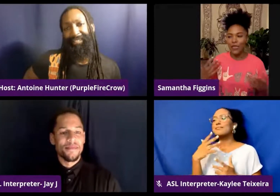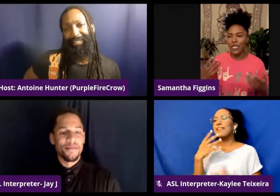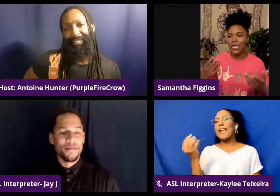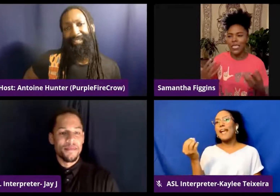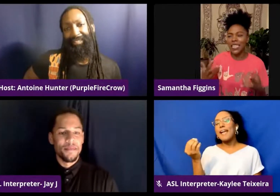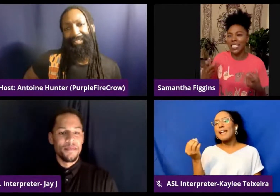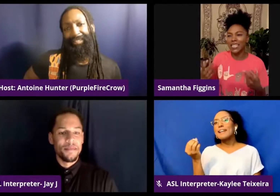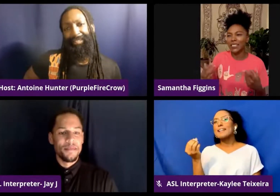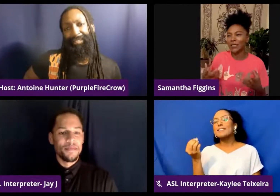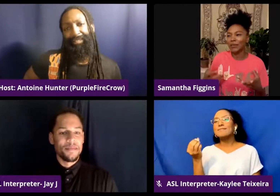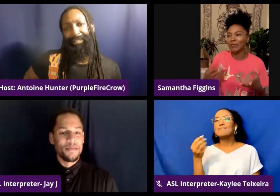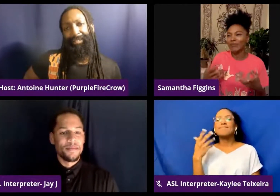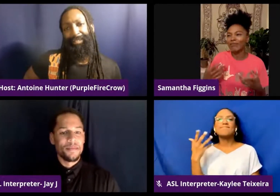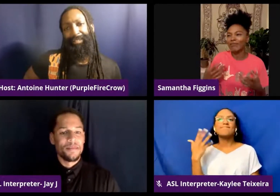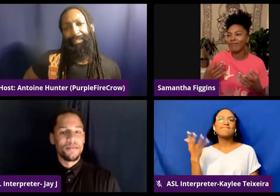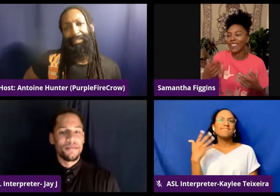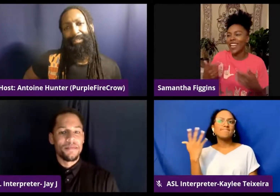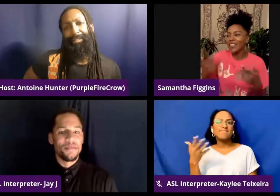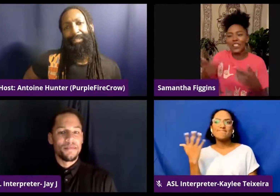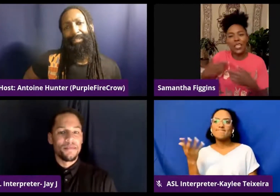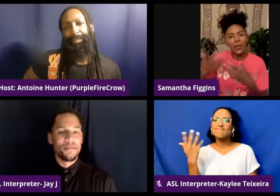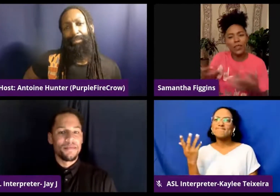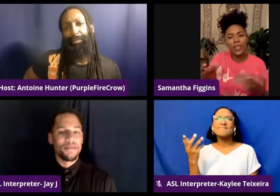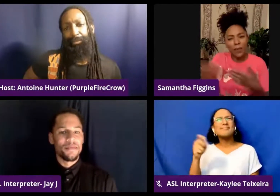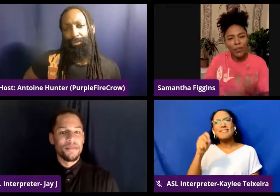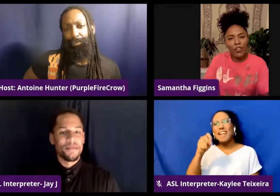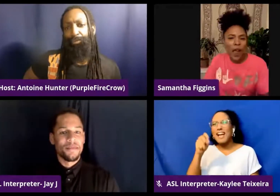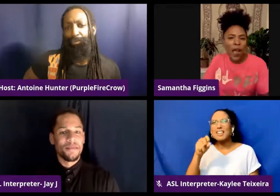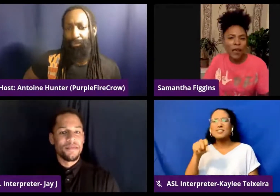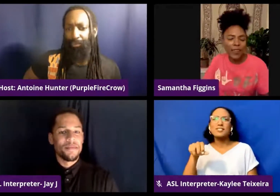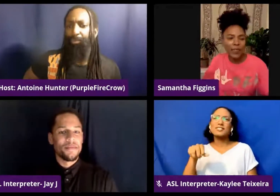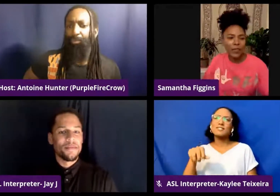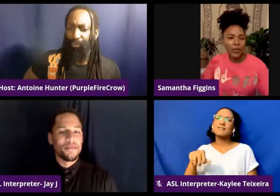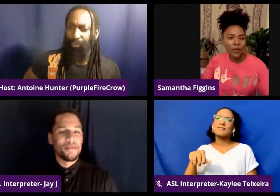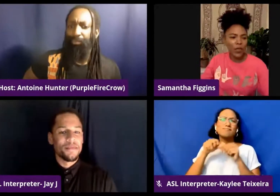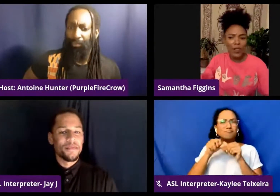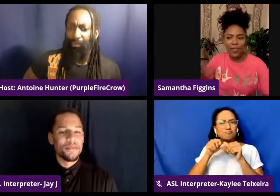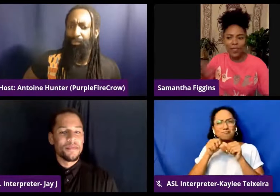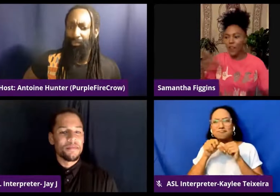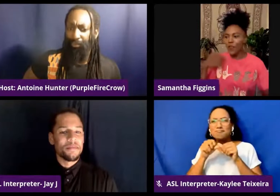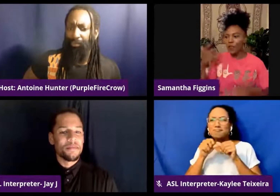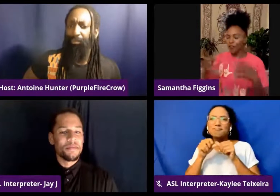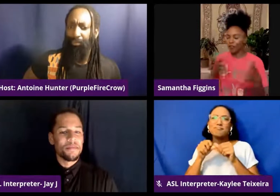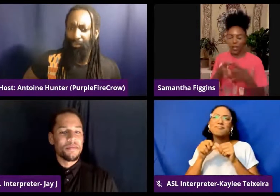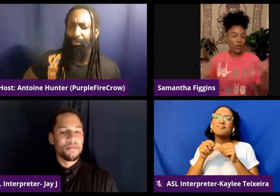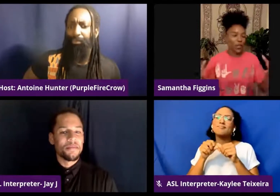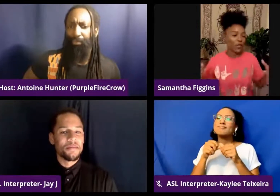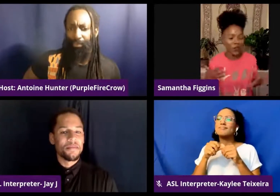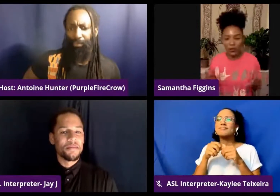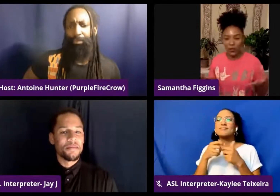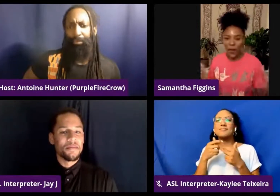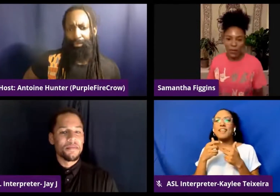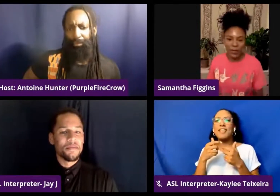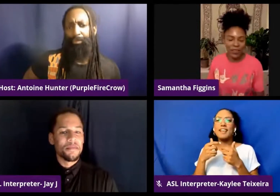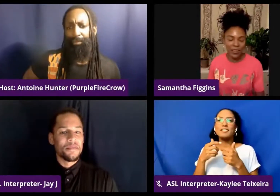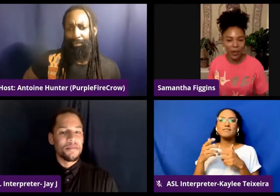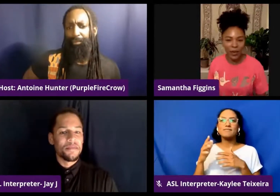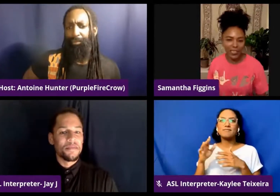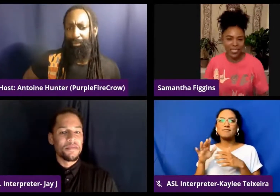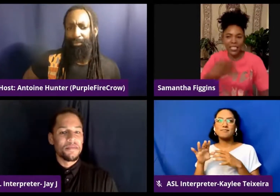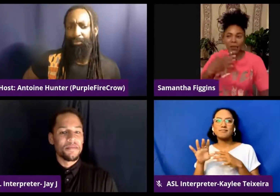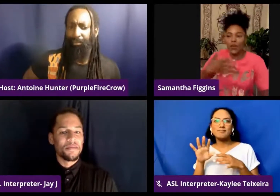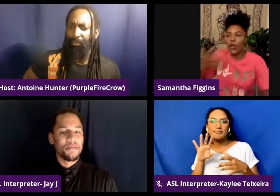and to really, just keeping track with the other hearing individuals around